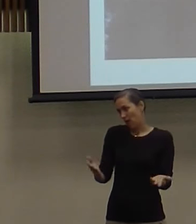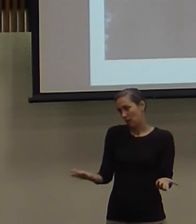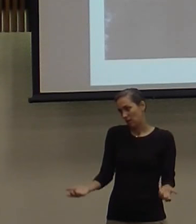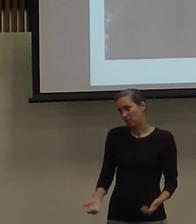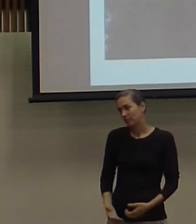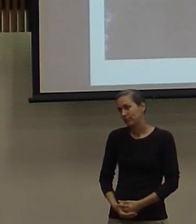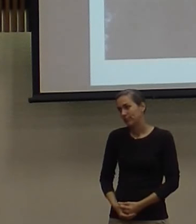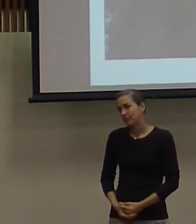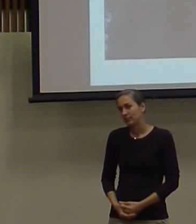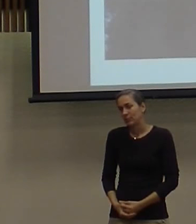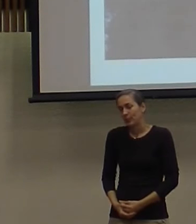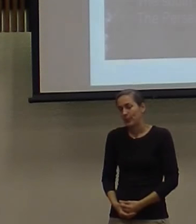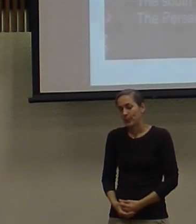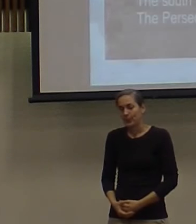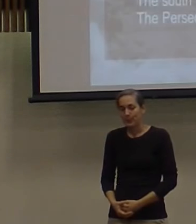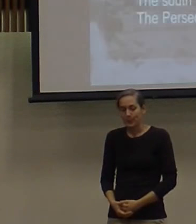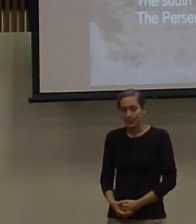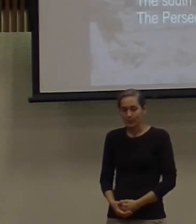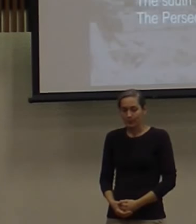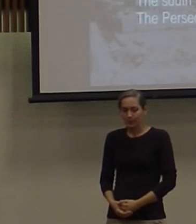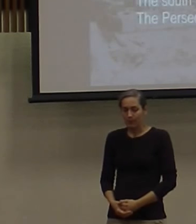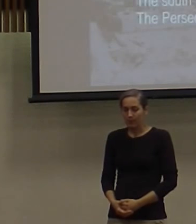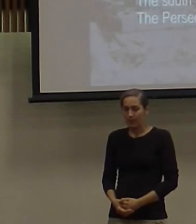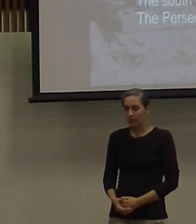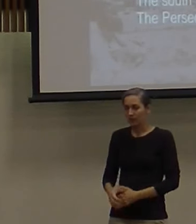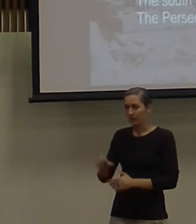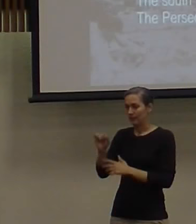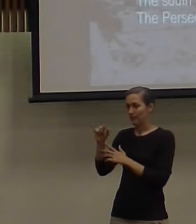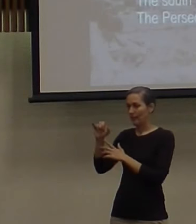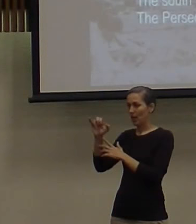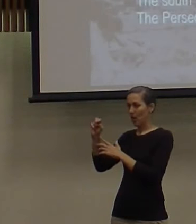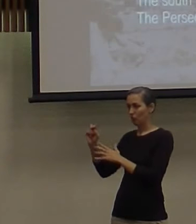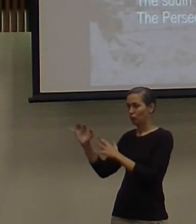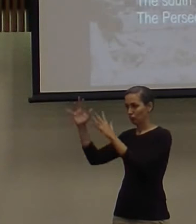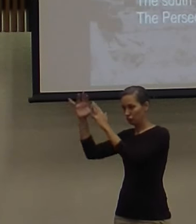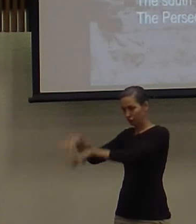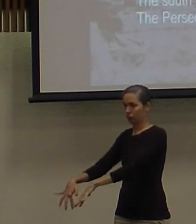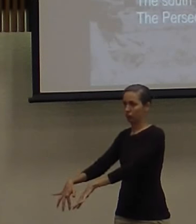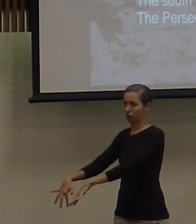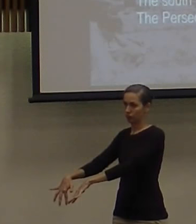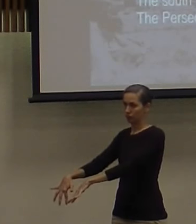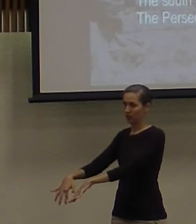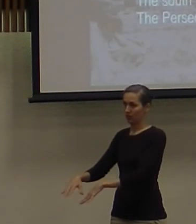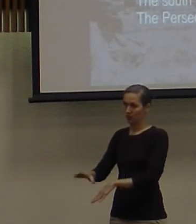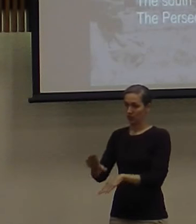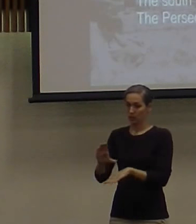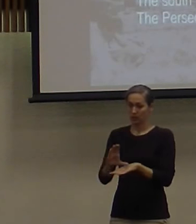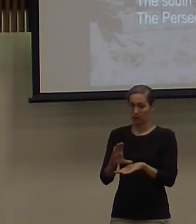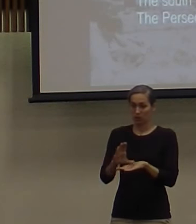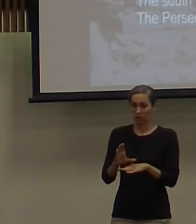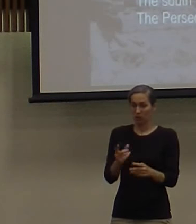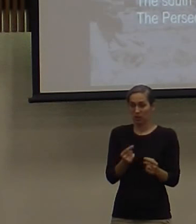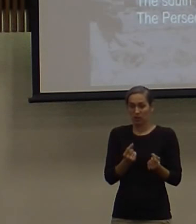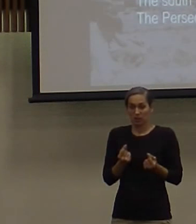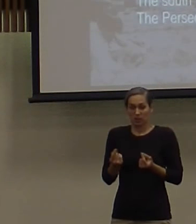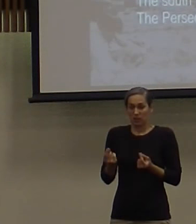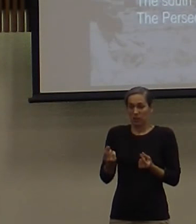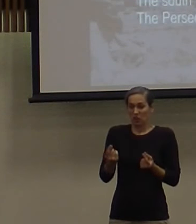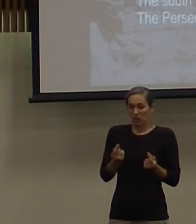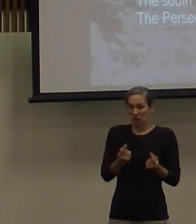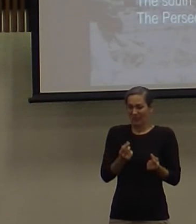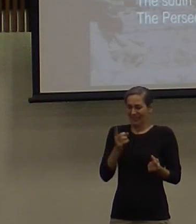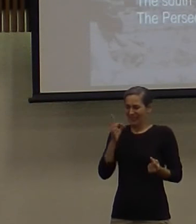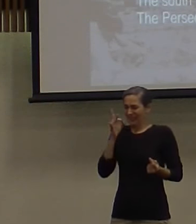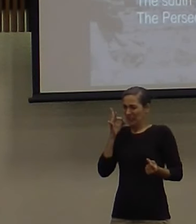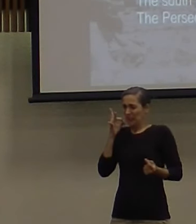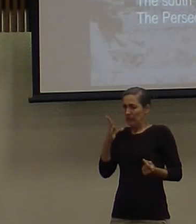so after the fall of Saigon, during this time that the church faced the severe